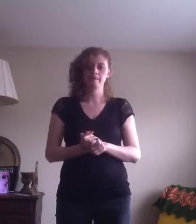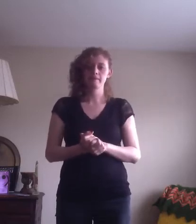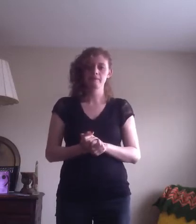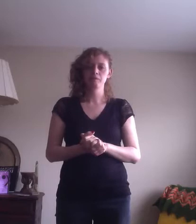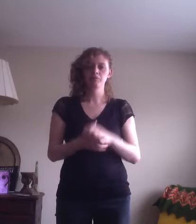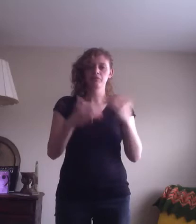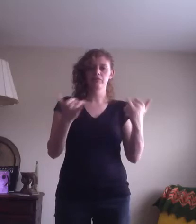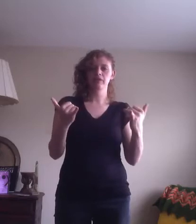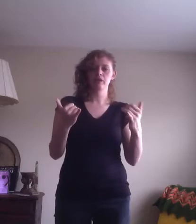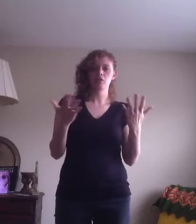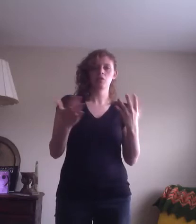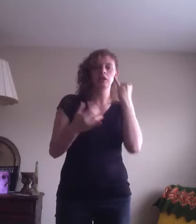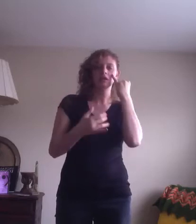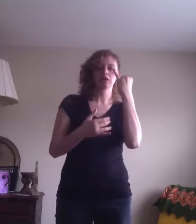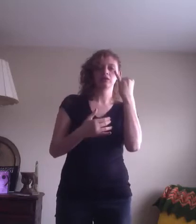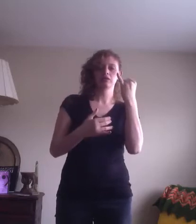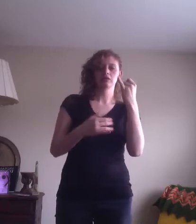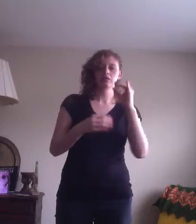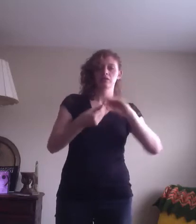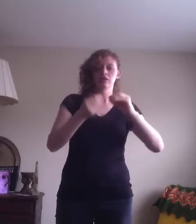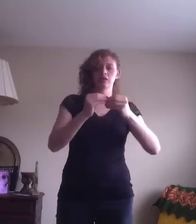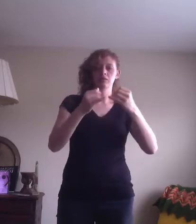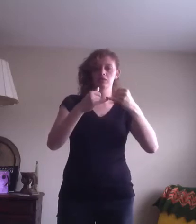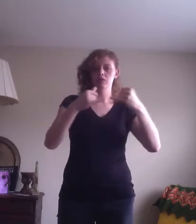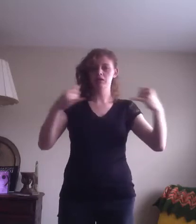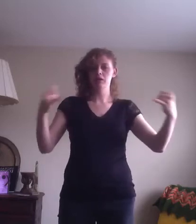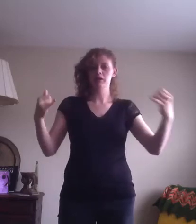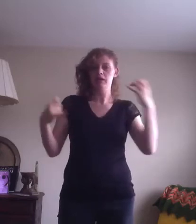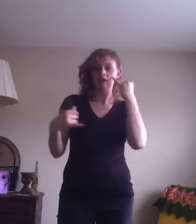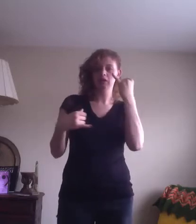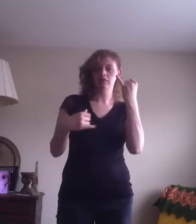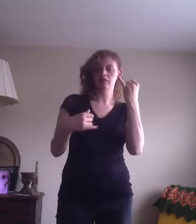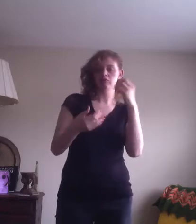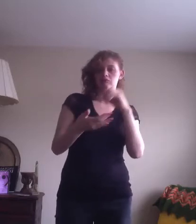there? How does that change things, do you think, on our number line?